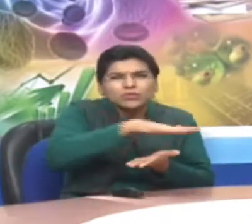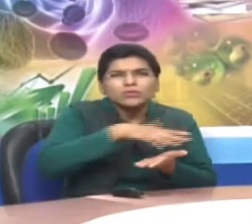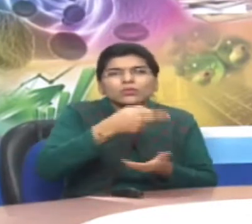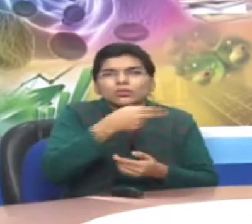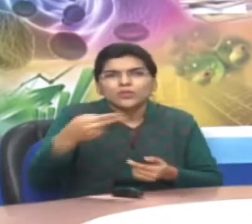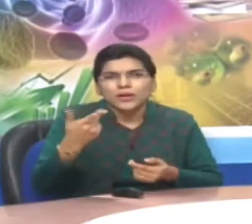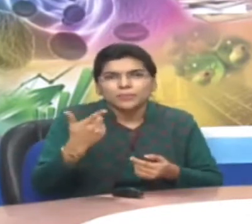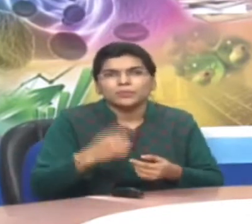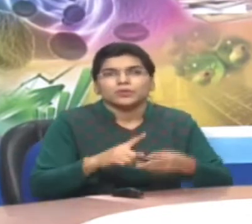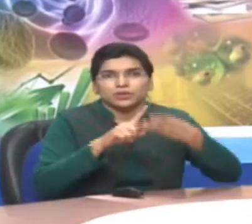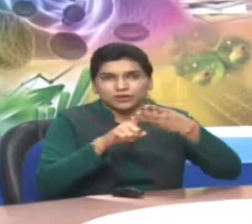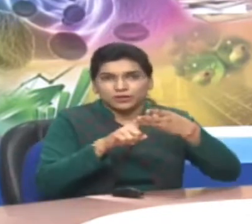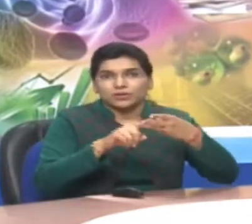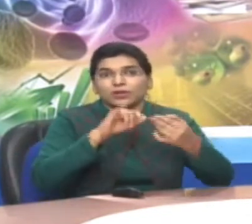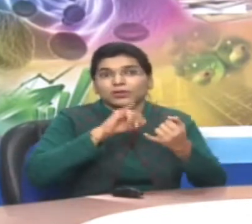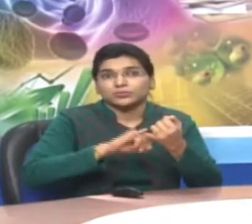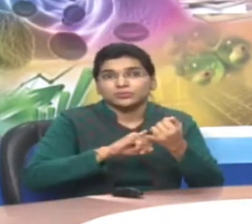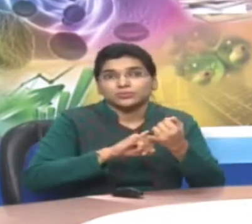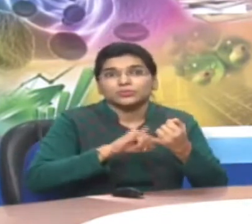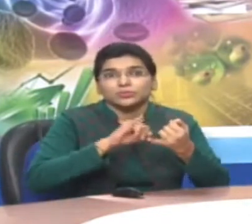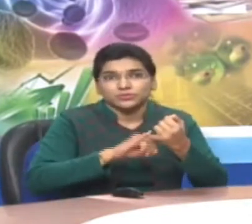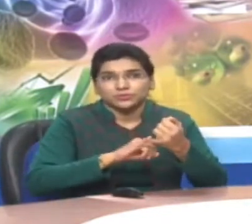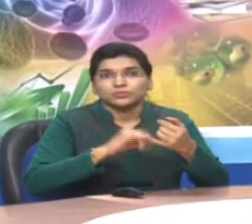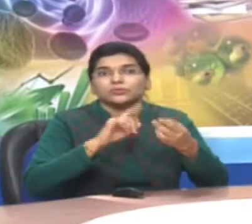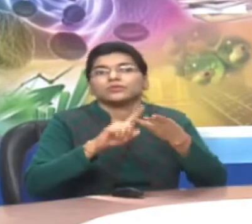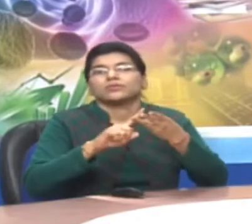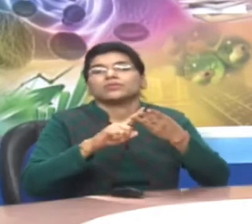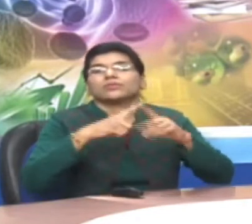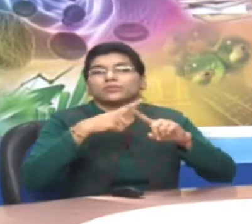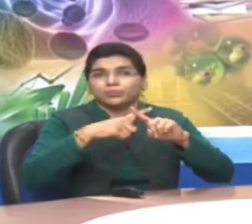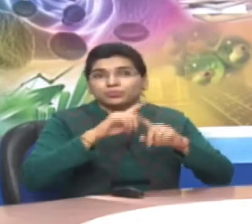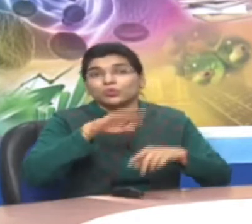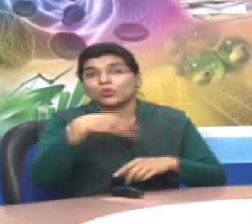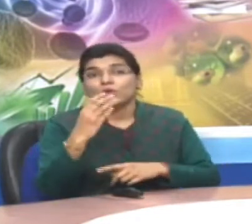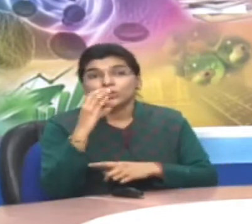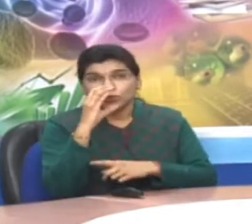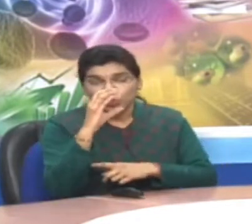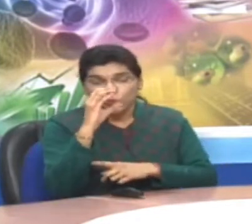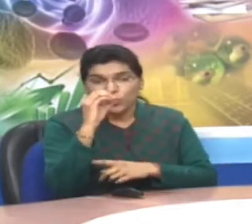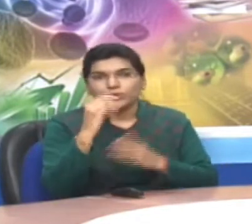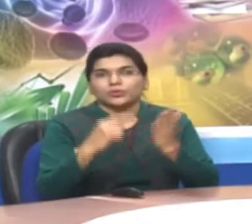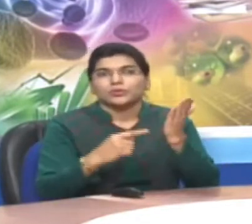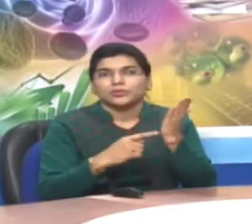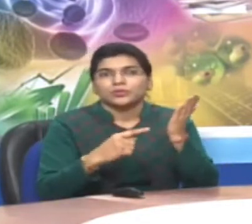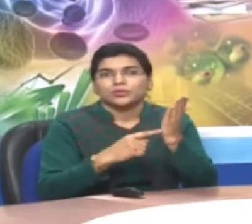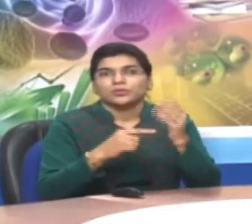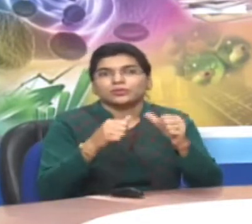I find myself in my lonely XX cottage.